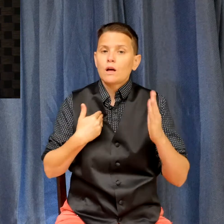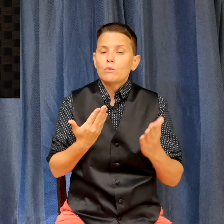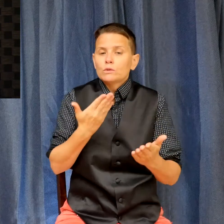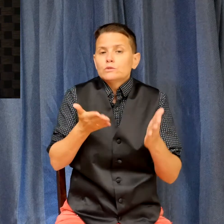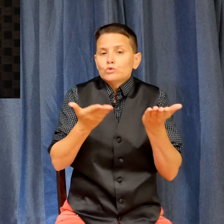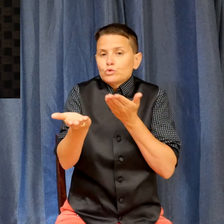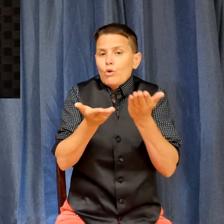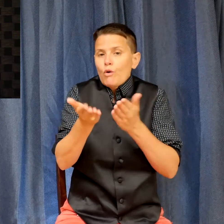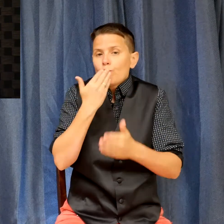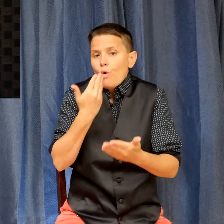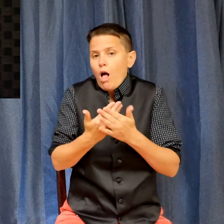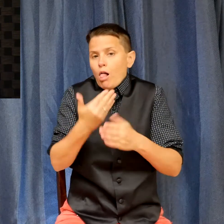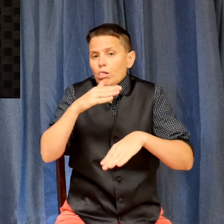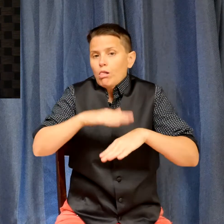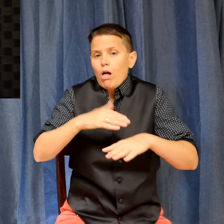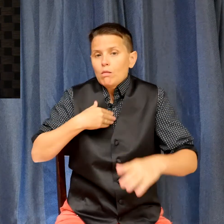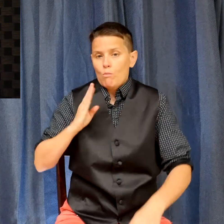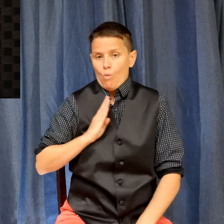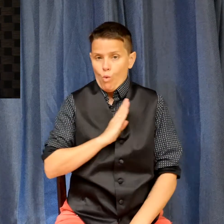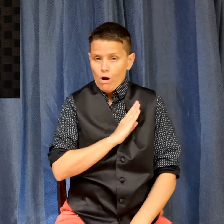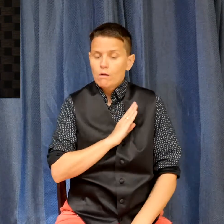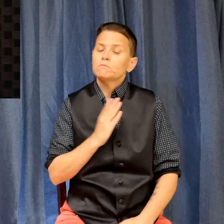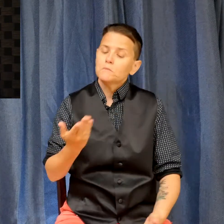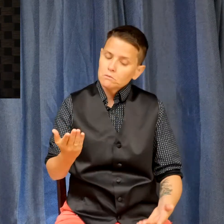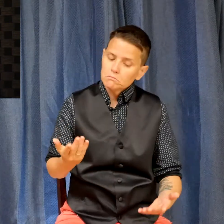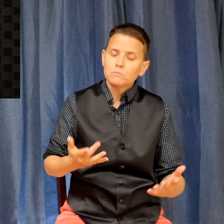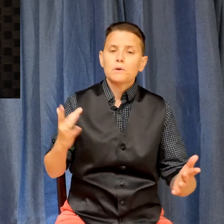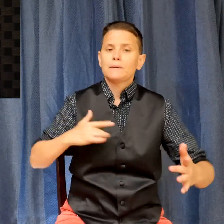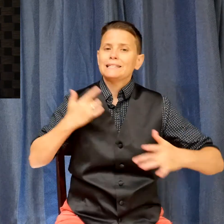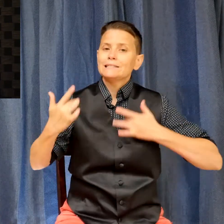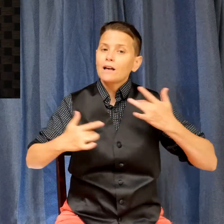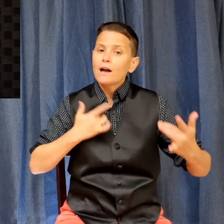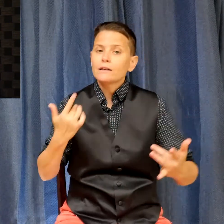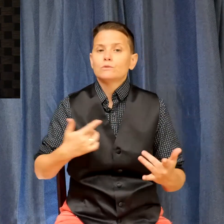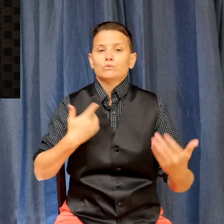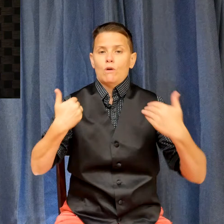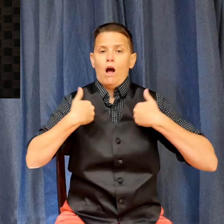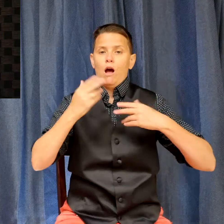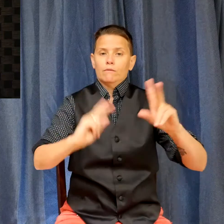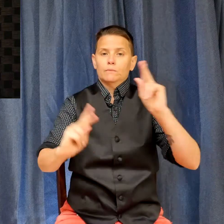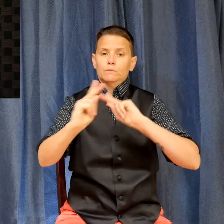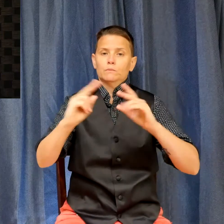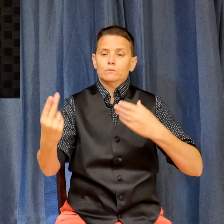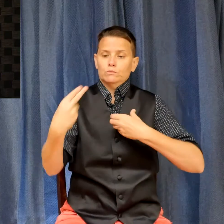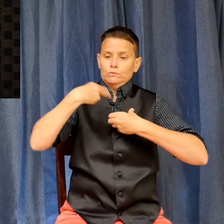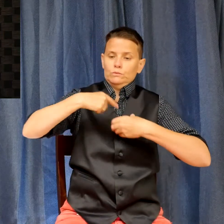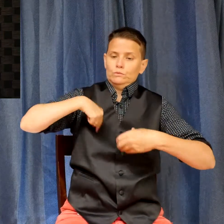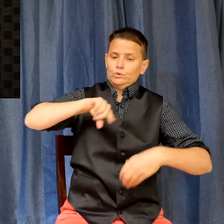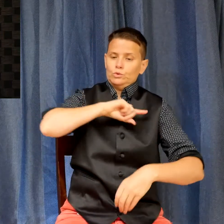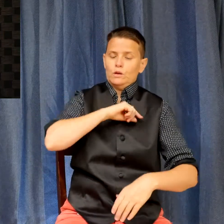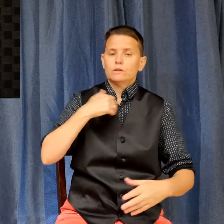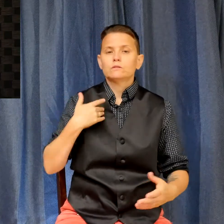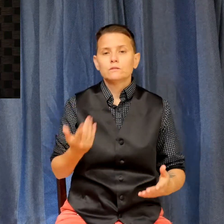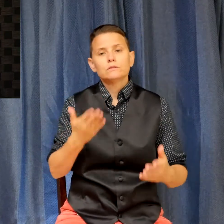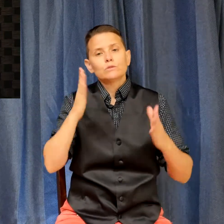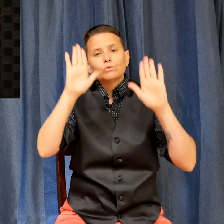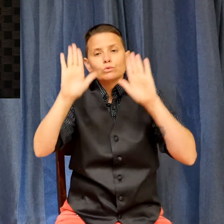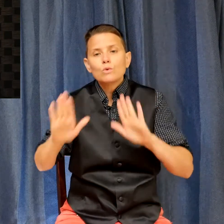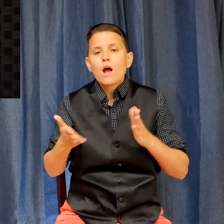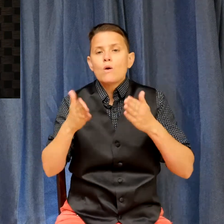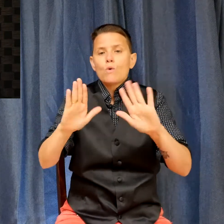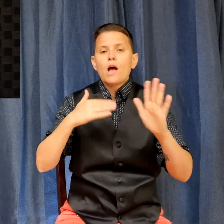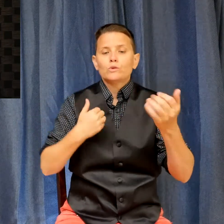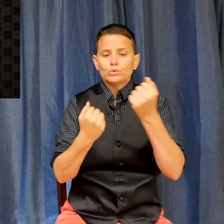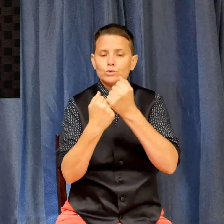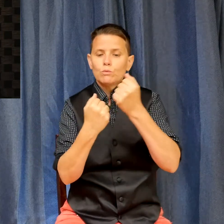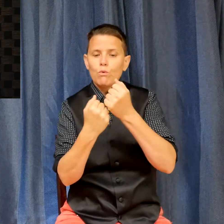forth your or their name. This is an exciting time to be helping to shape the direction and life of our church.